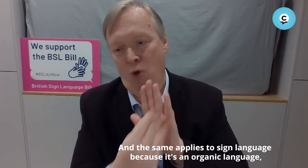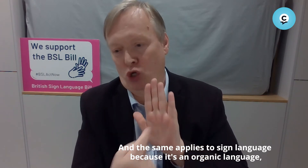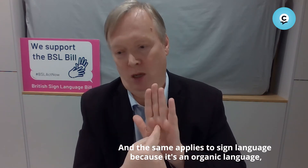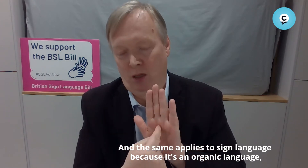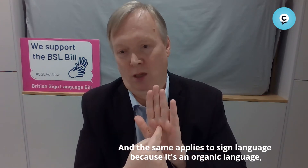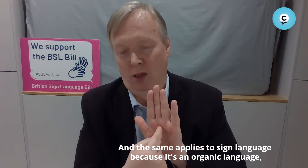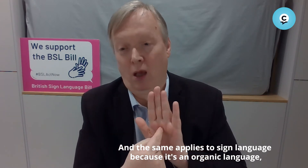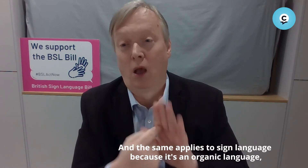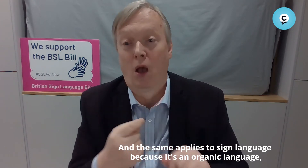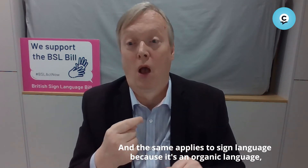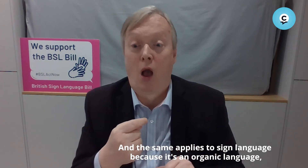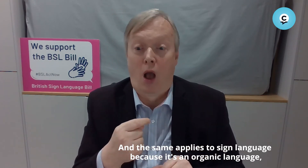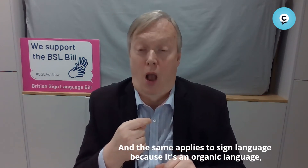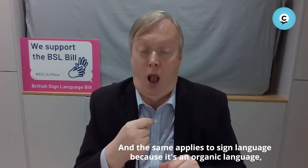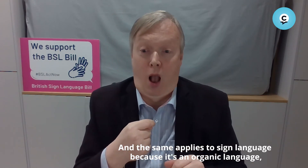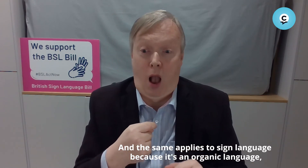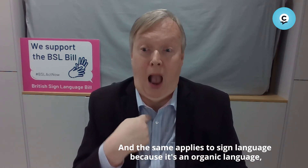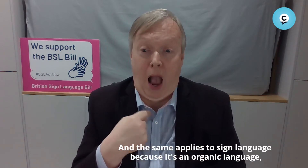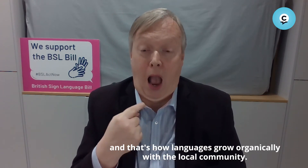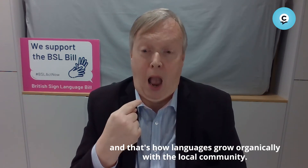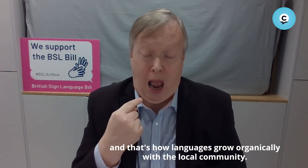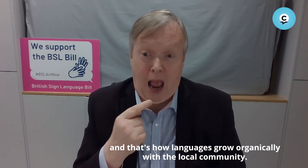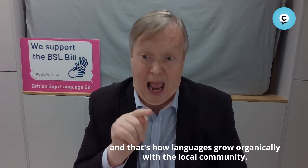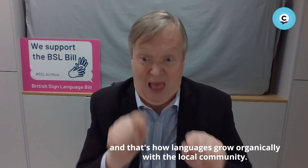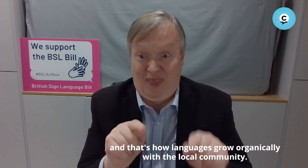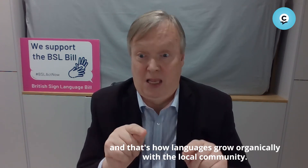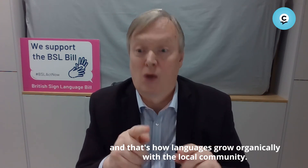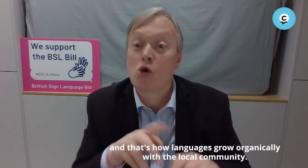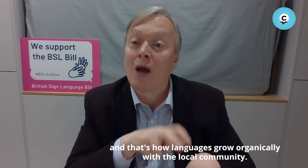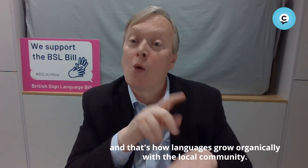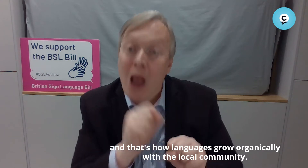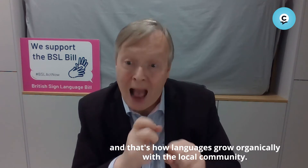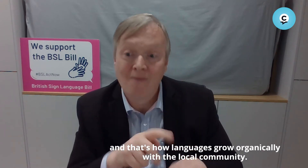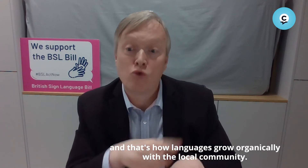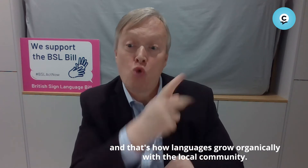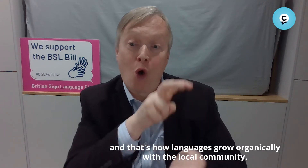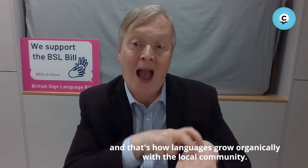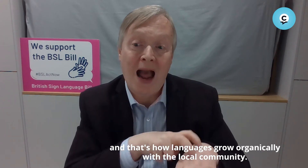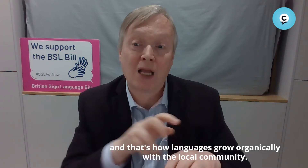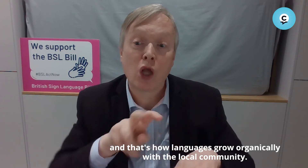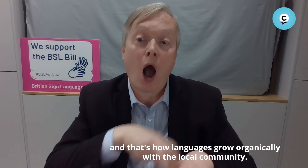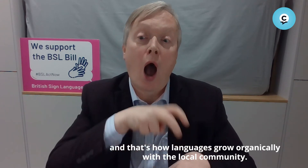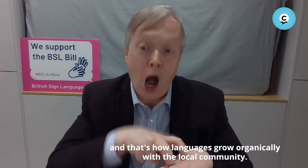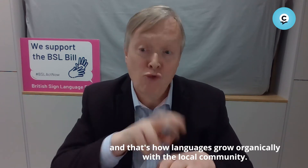sign language, because it's an organic language, and that's how languages grow organically with the local